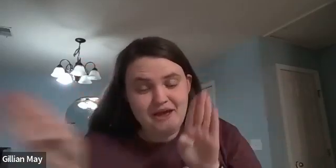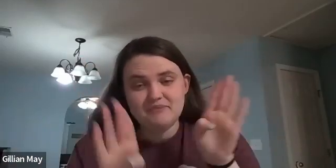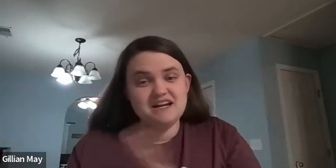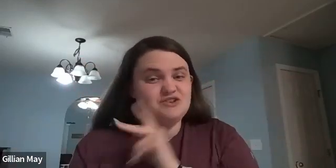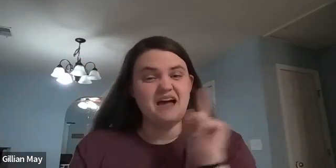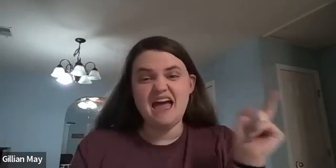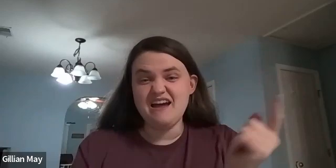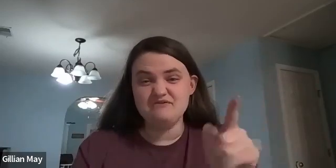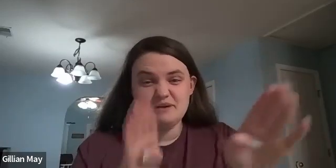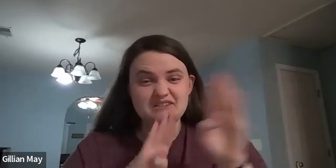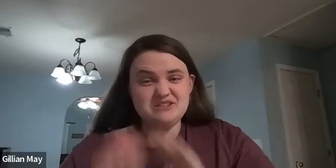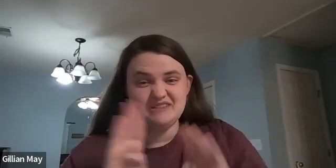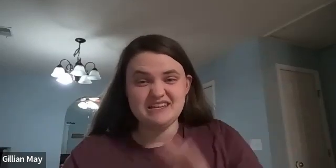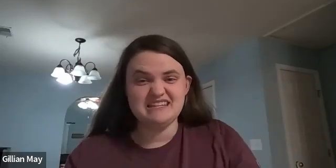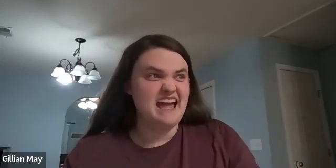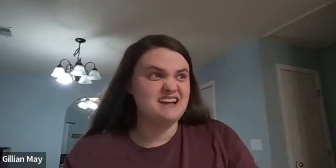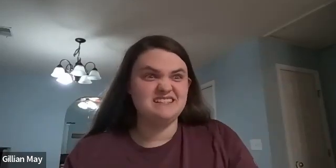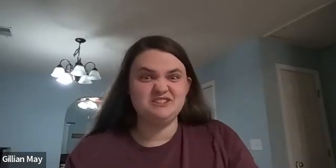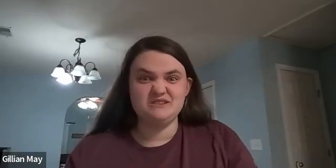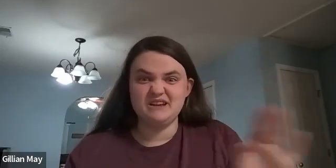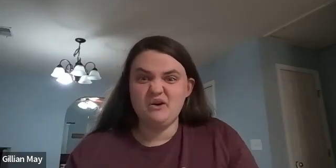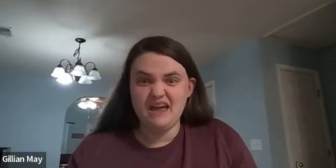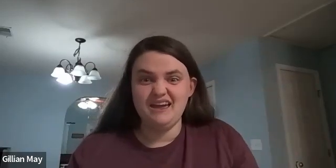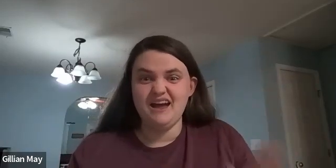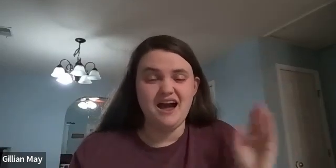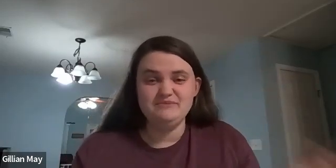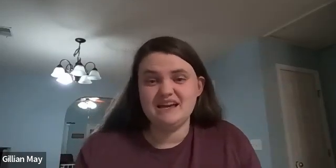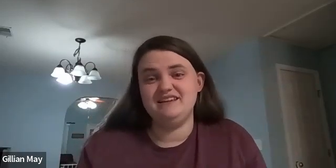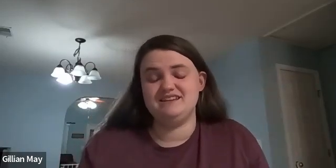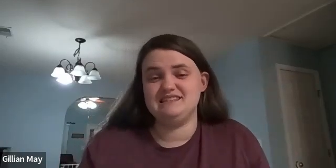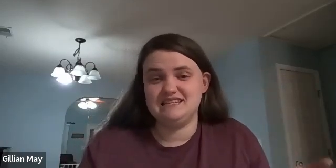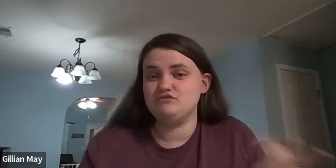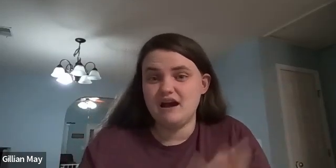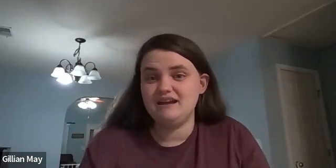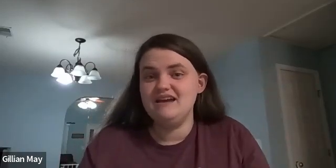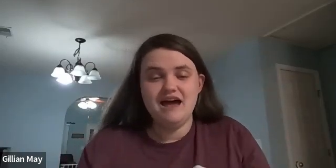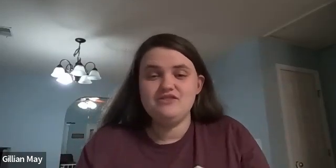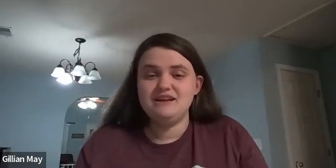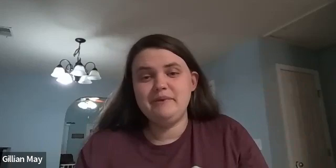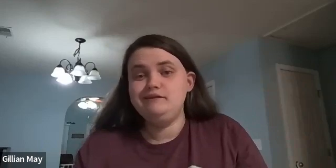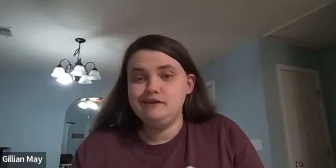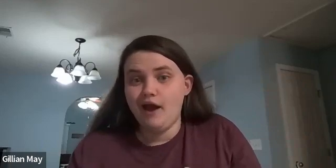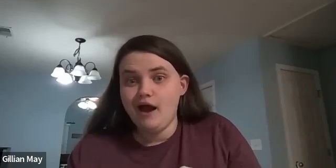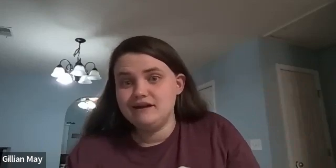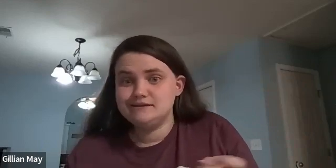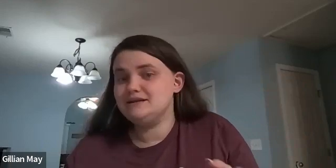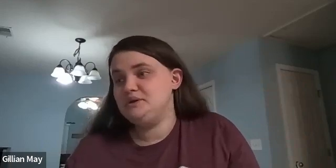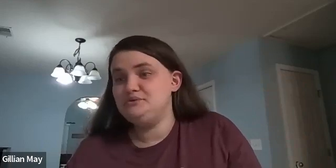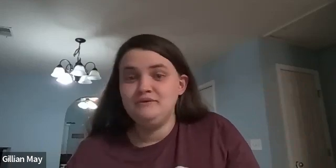but then I saw everybody else doing this. And I asked teacher, I was like, okay, I'm signing this. Is this right? And they're like, I mean, yeah,